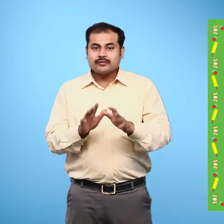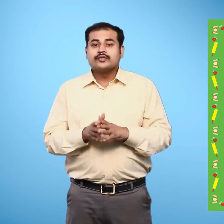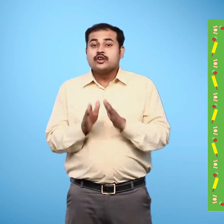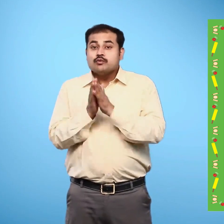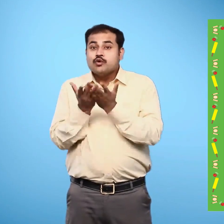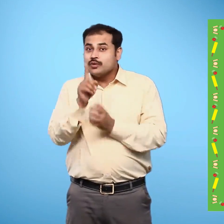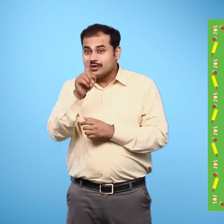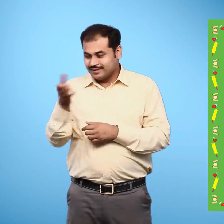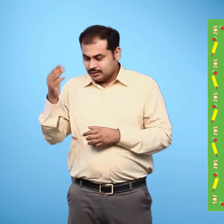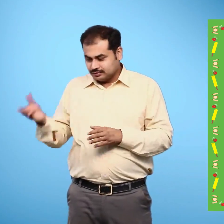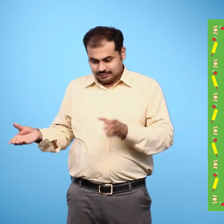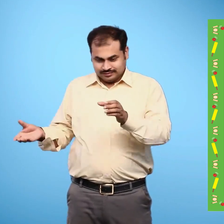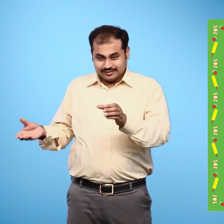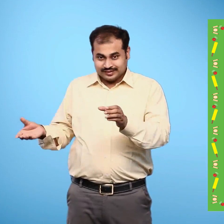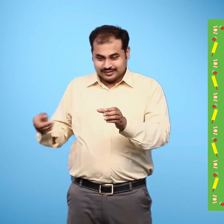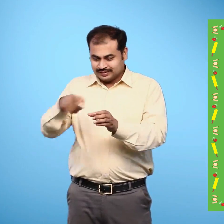Does it hold it?